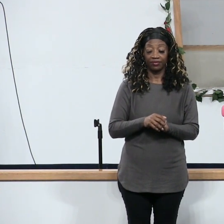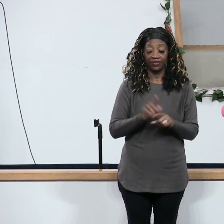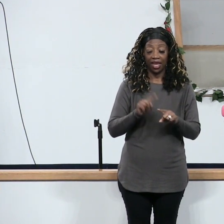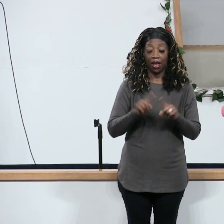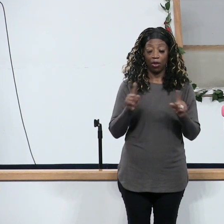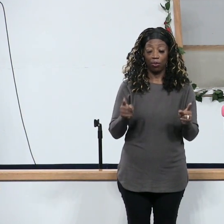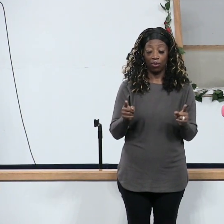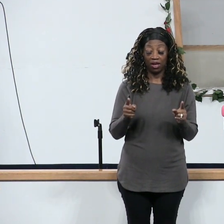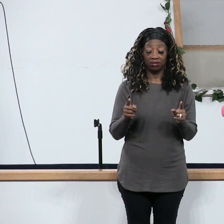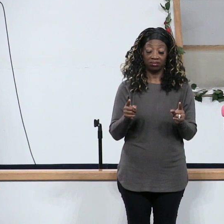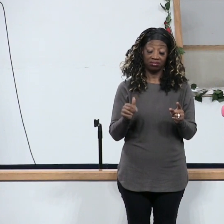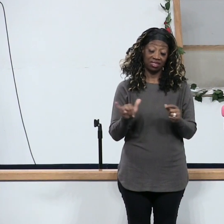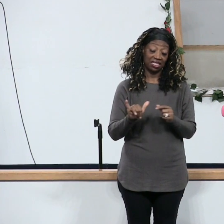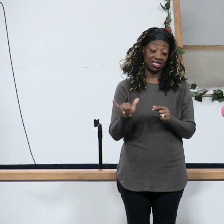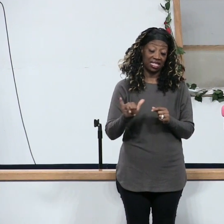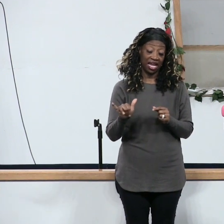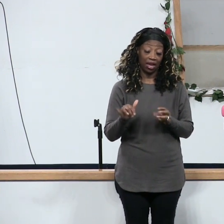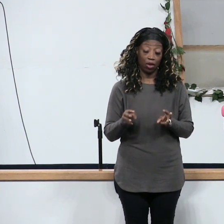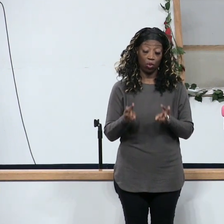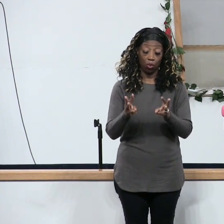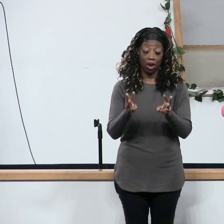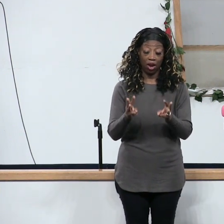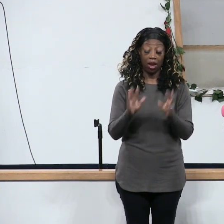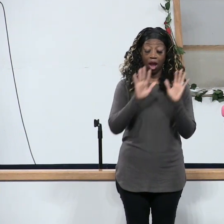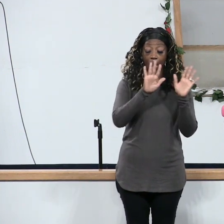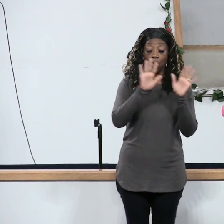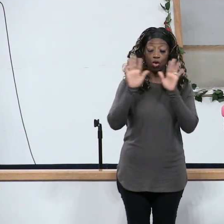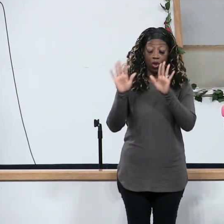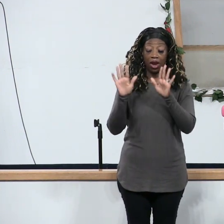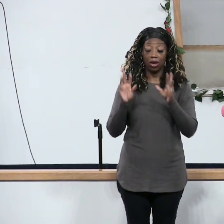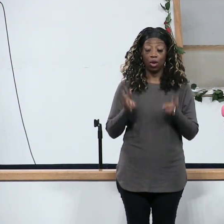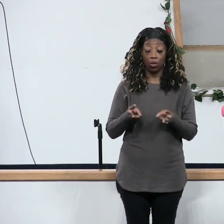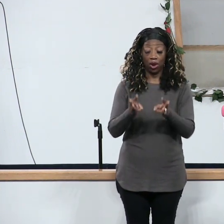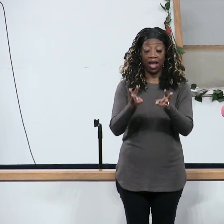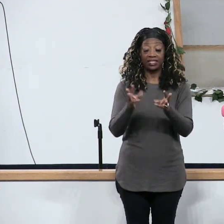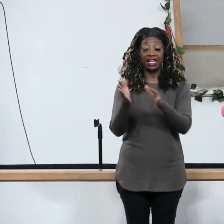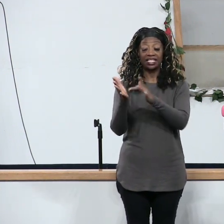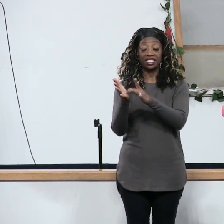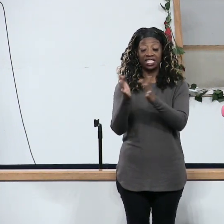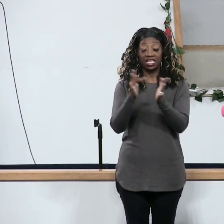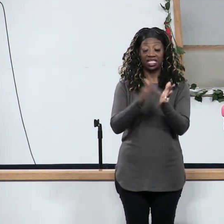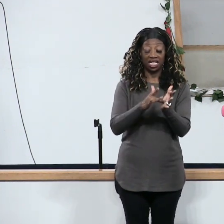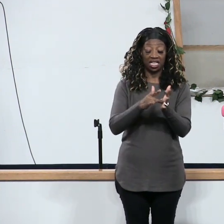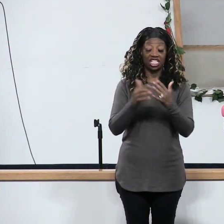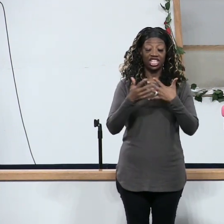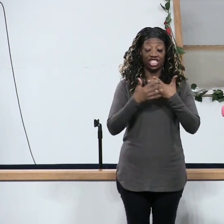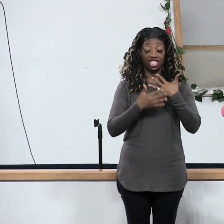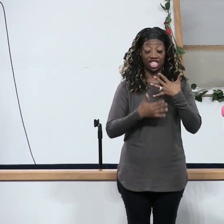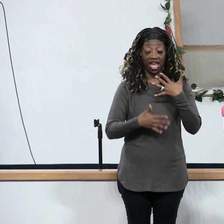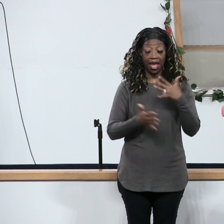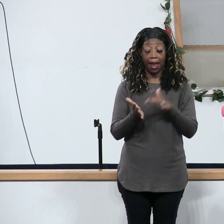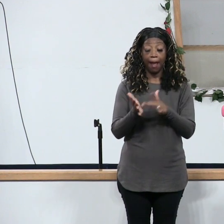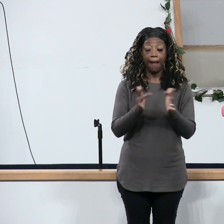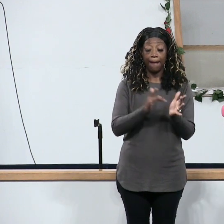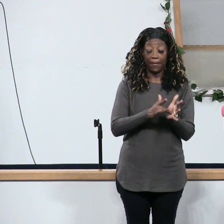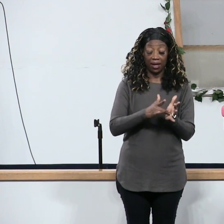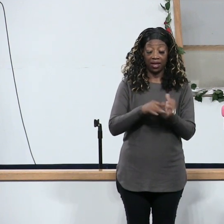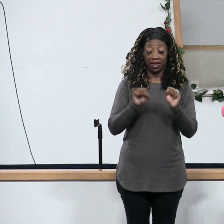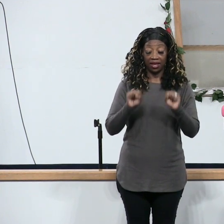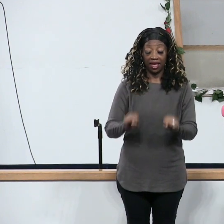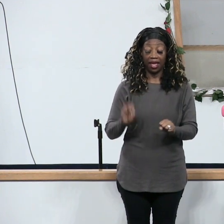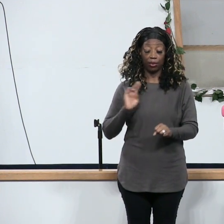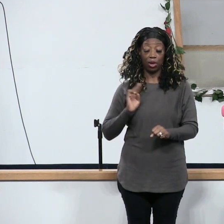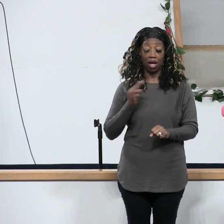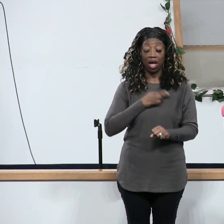But in a similar way, or rather a greater way, Jesus' shed blood enables us to now